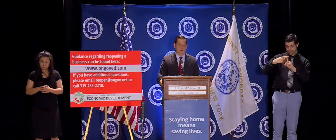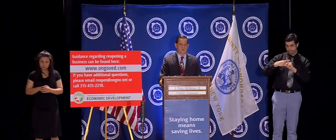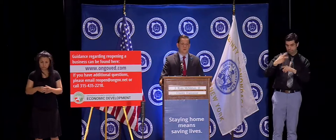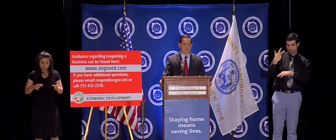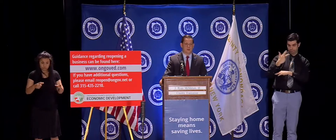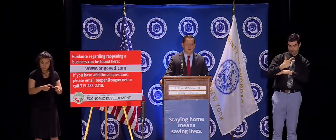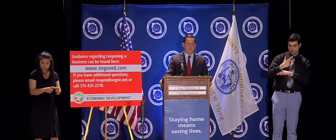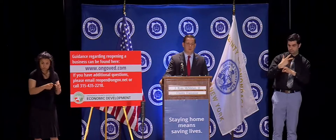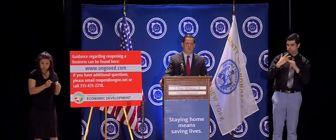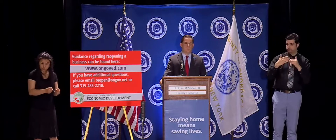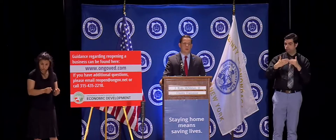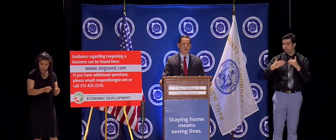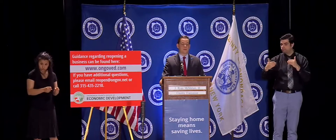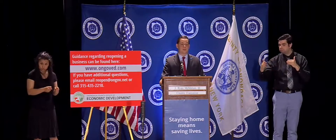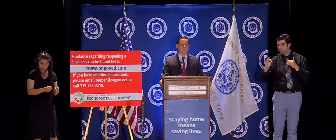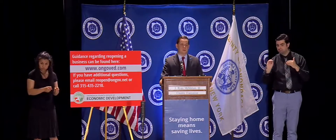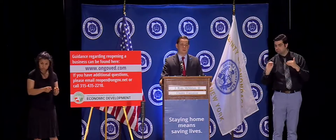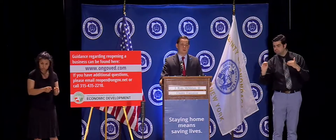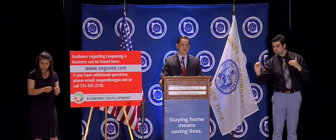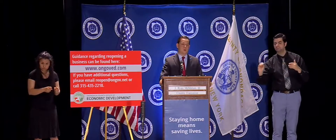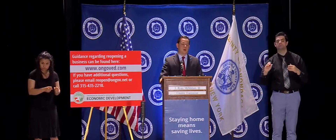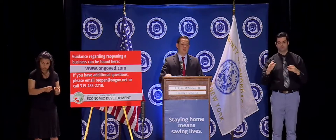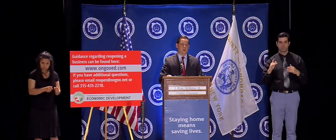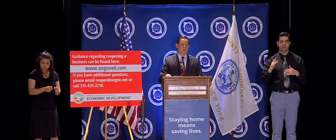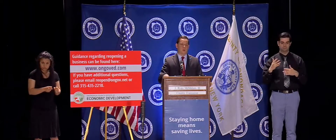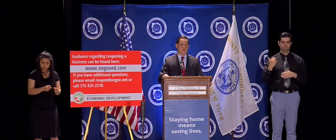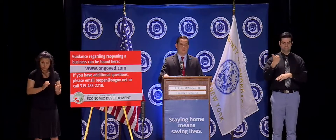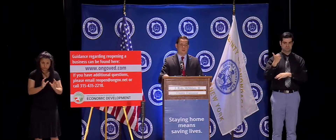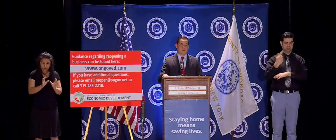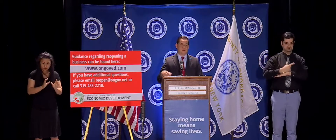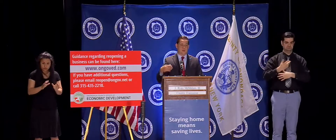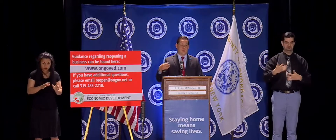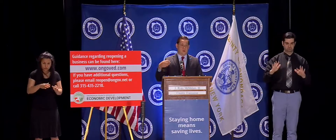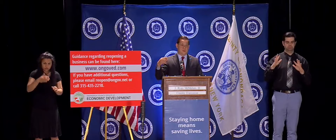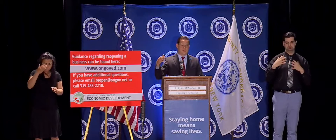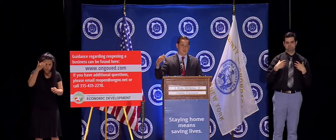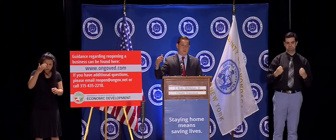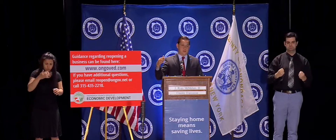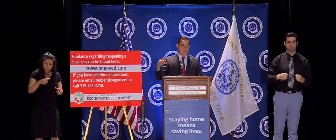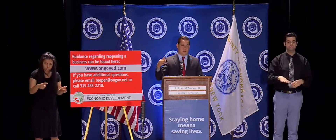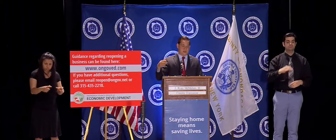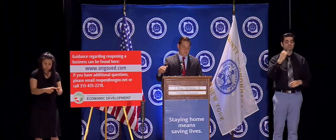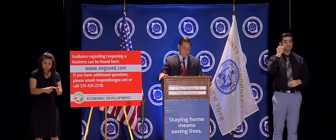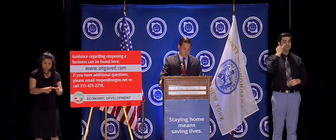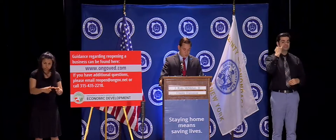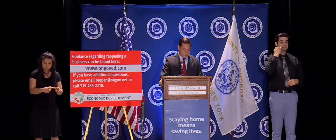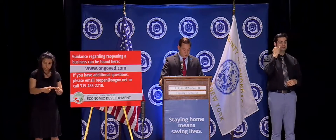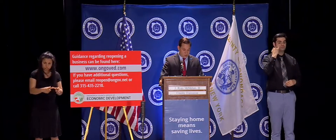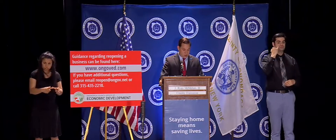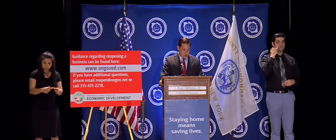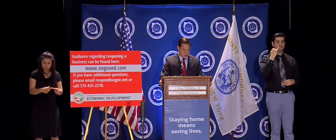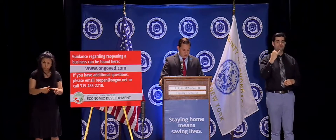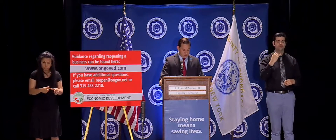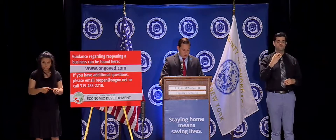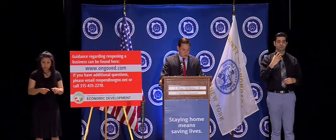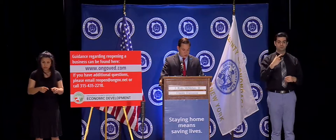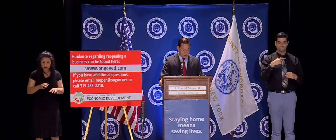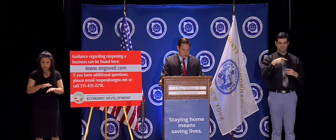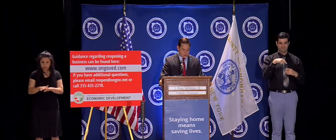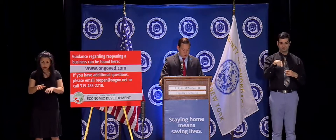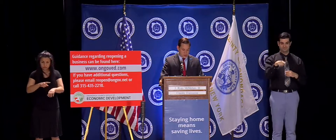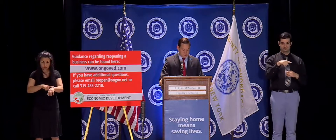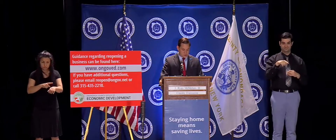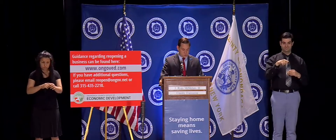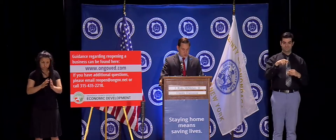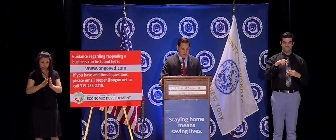2 weeks. If you pick up symptoms while you're in the quarantine, that quarantine is going to be extended. So looking